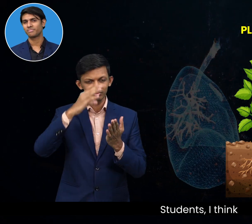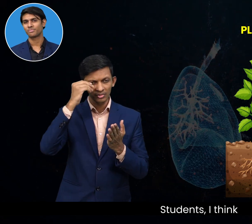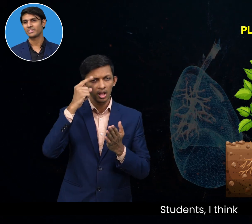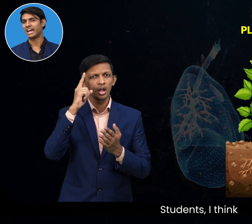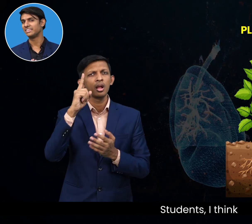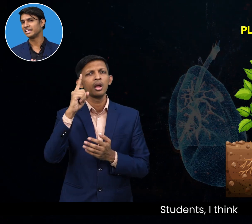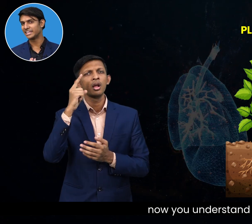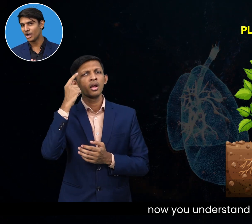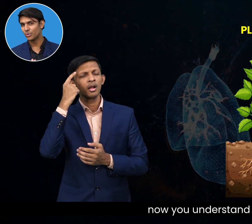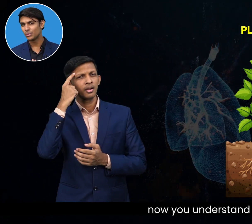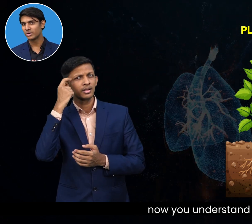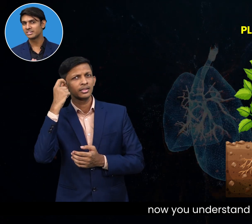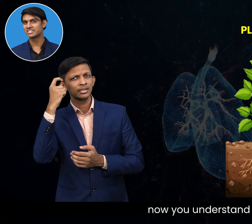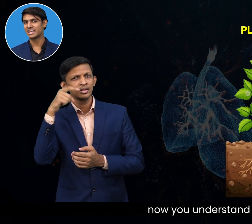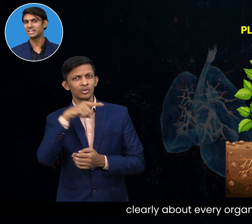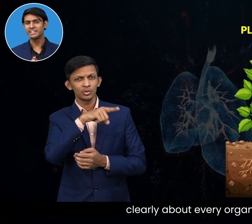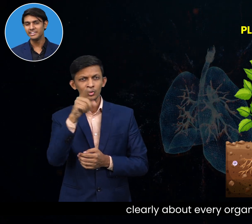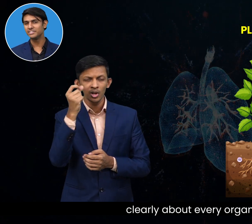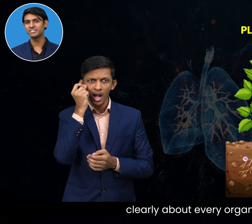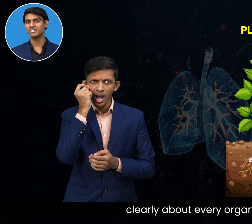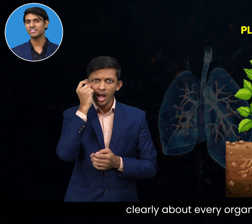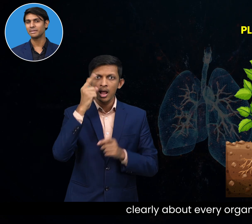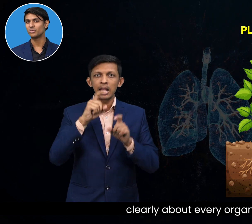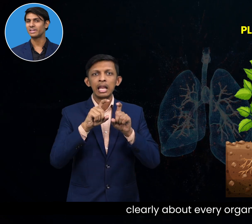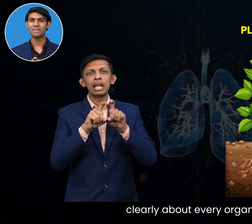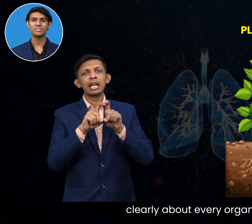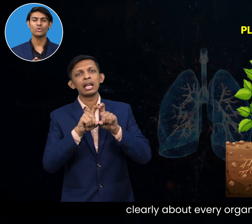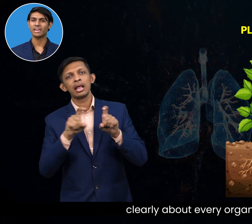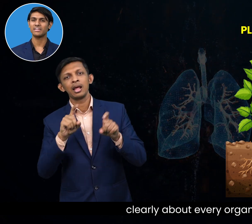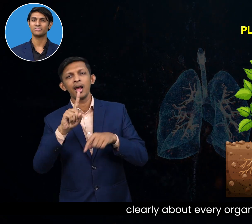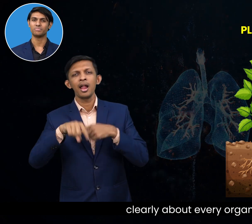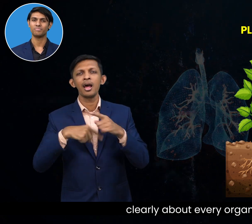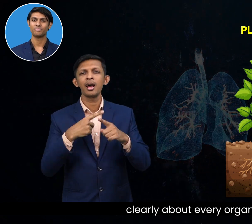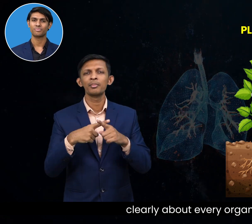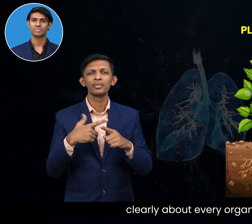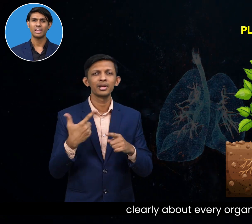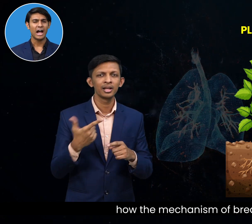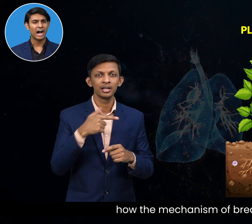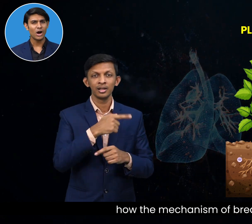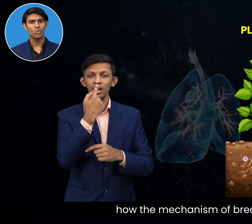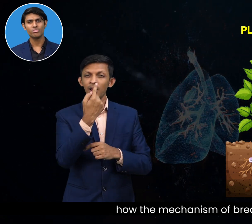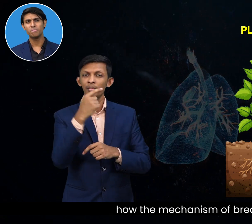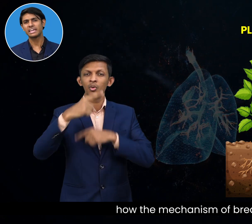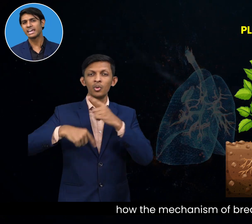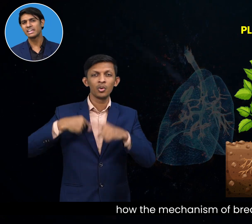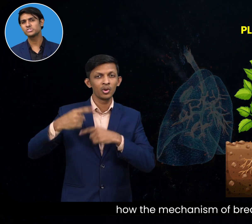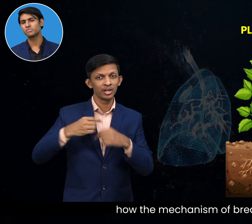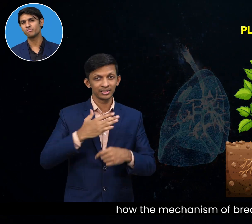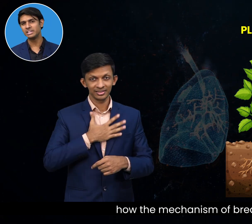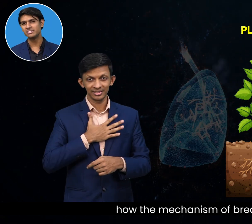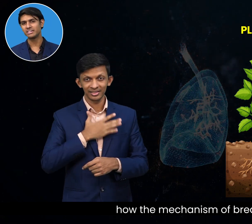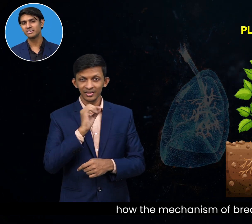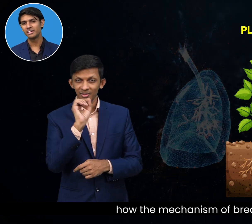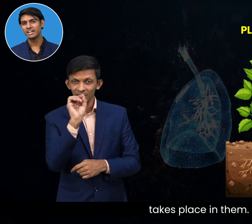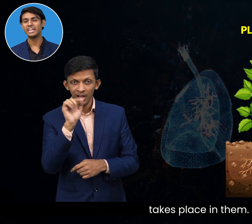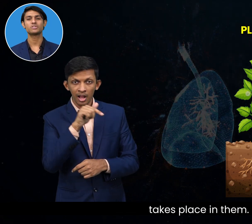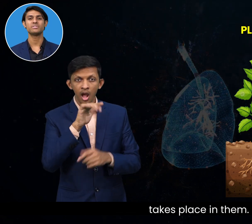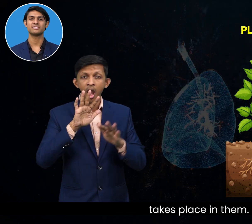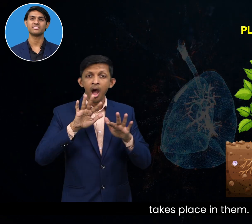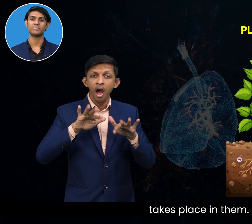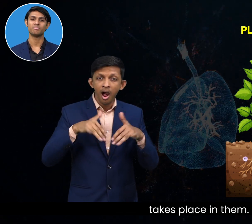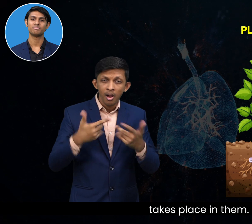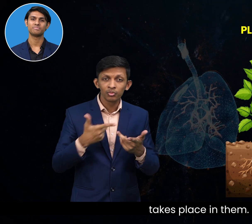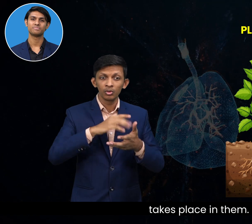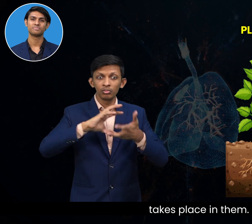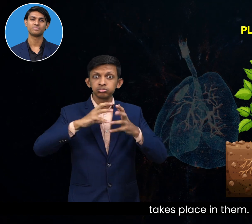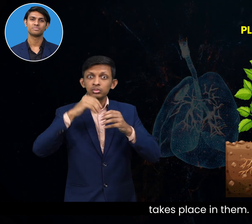Students, I think now you understand clearly about every organism, how the mechanism of breathing takes place